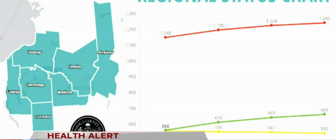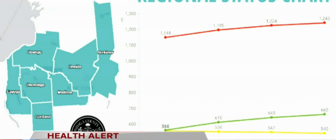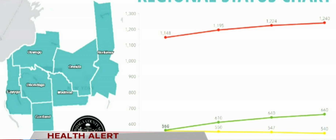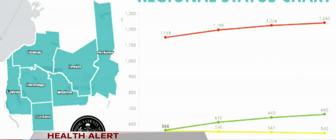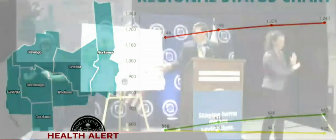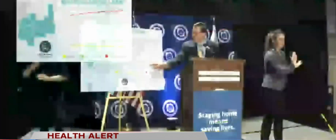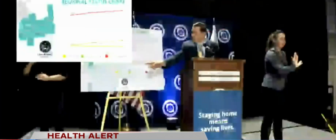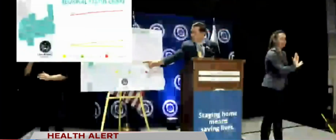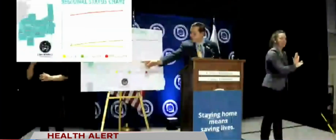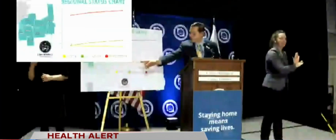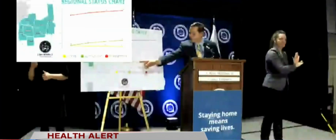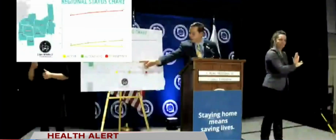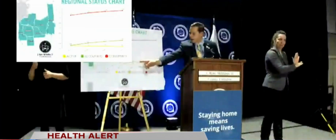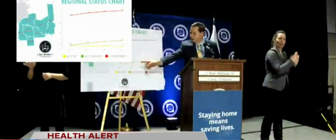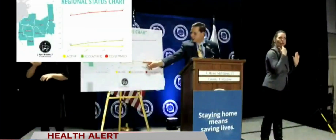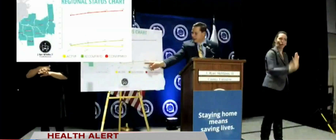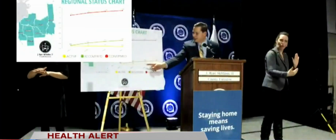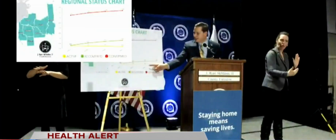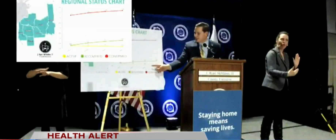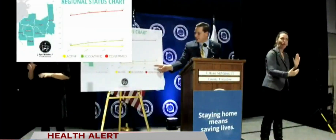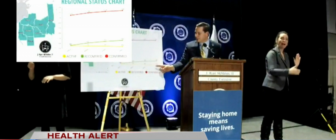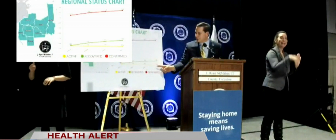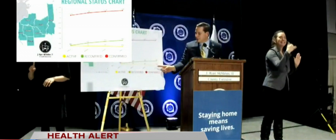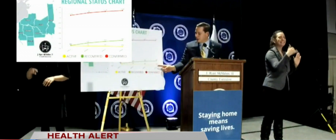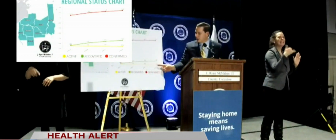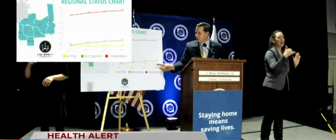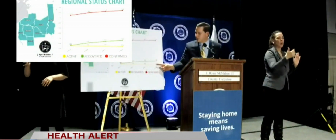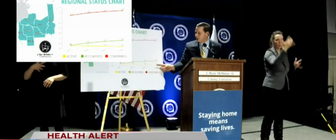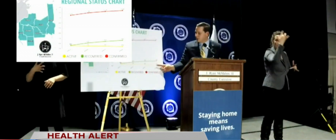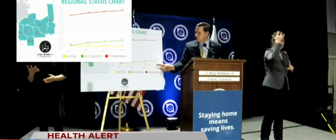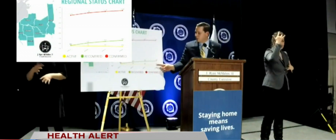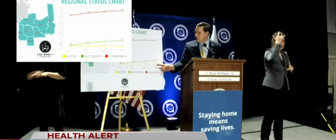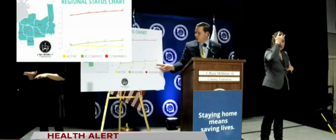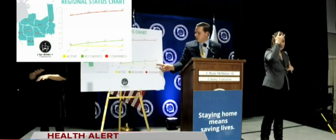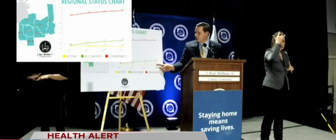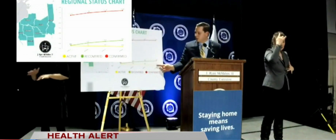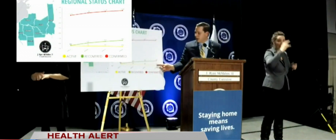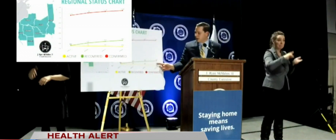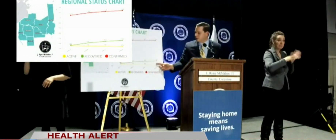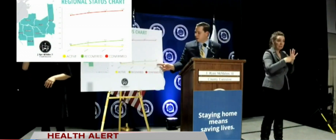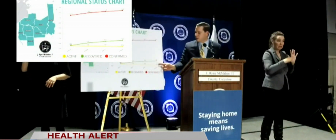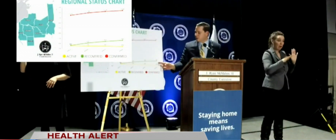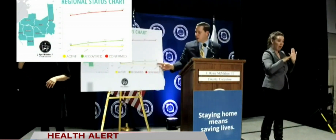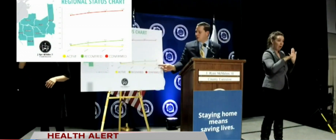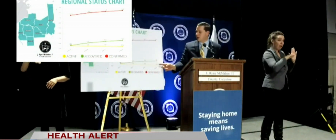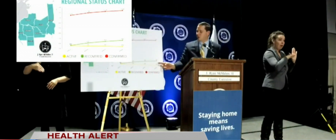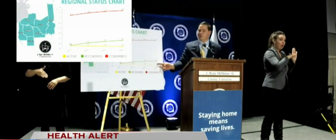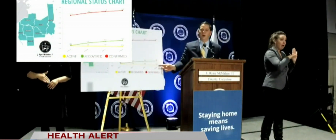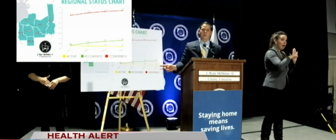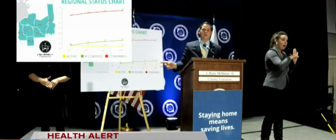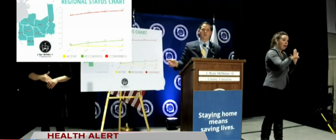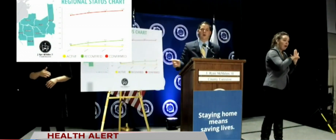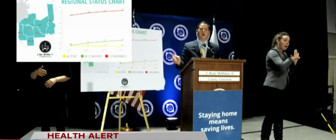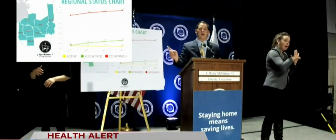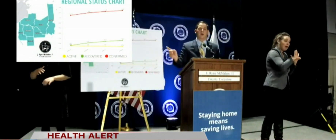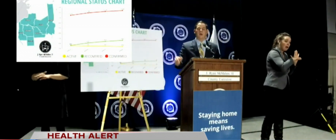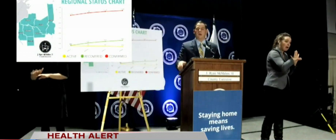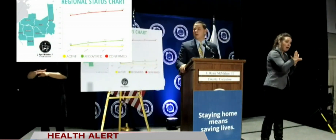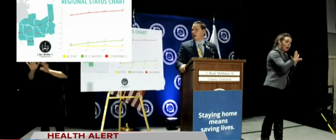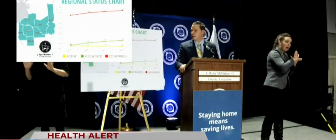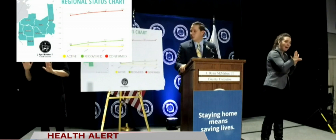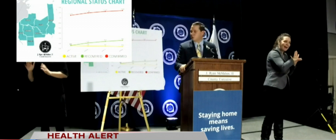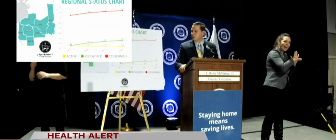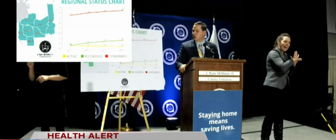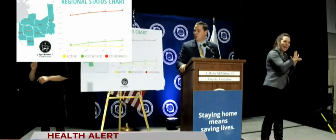direction. And this is our active cases. So these are the active cases now that our health departments throughout all